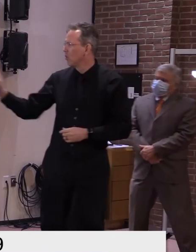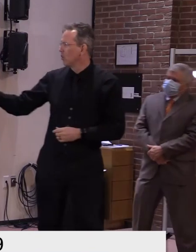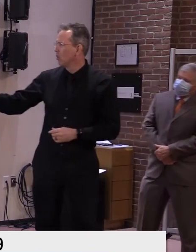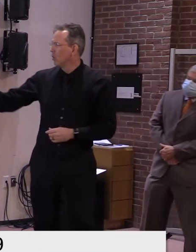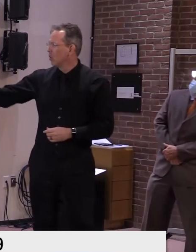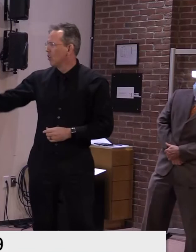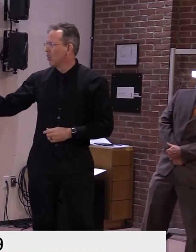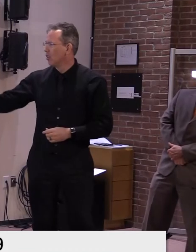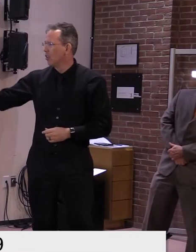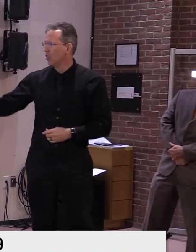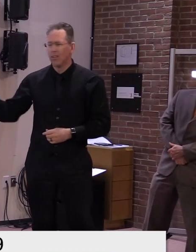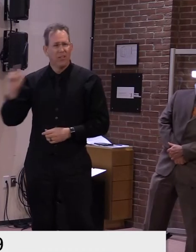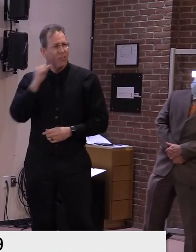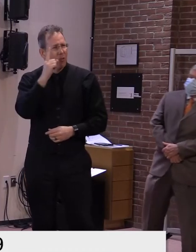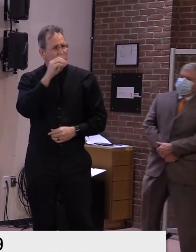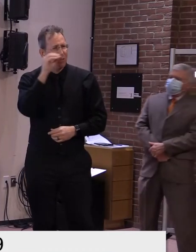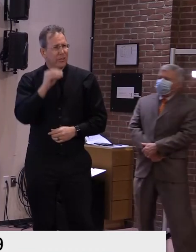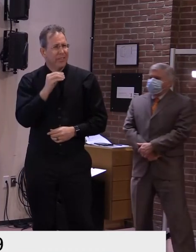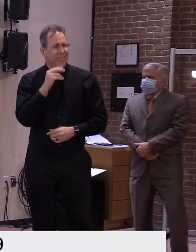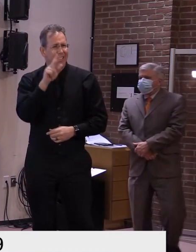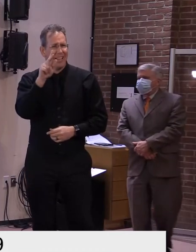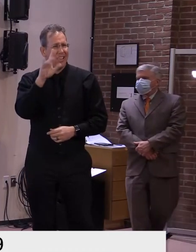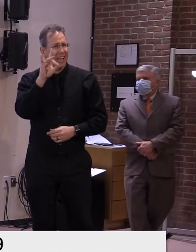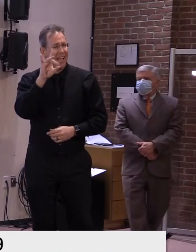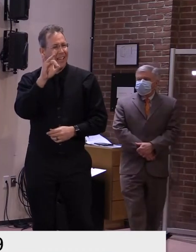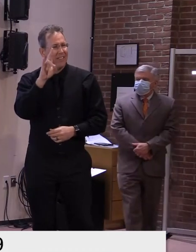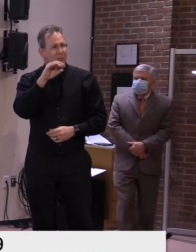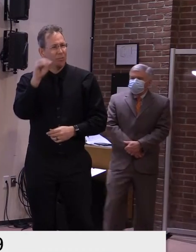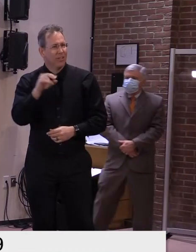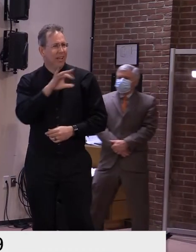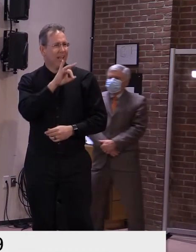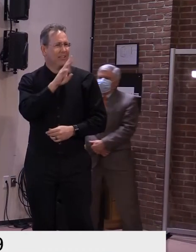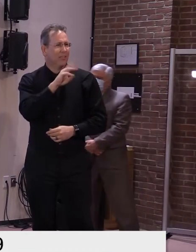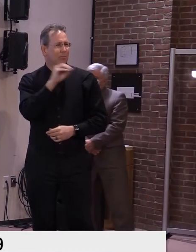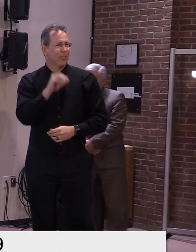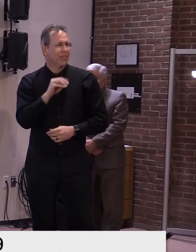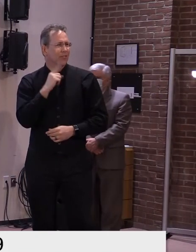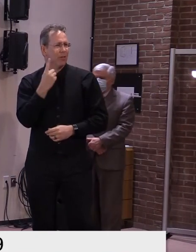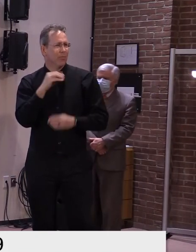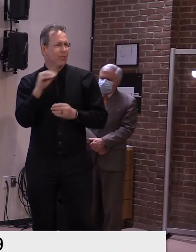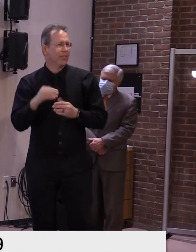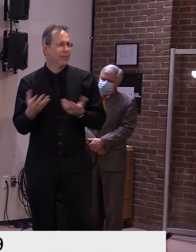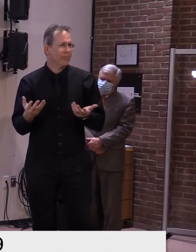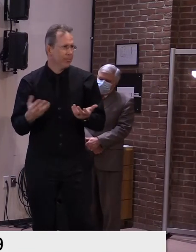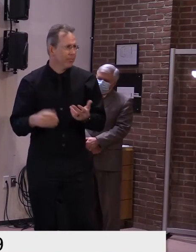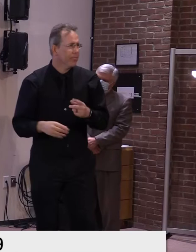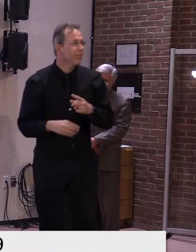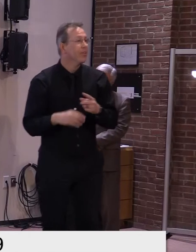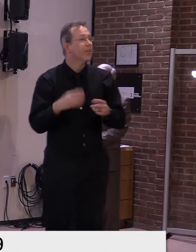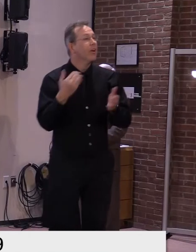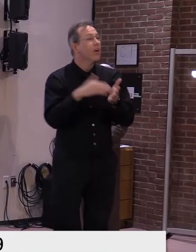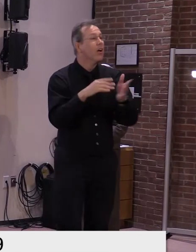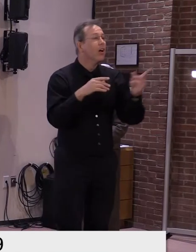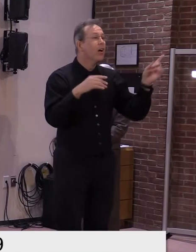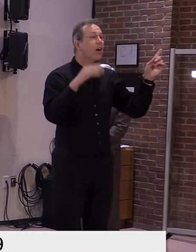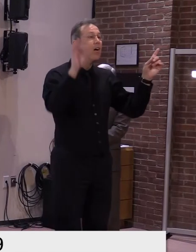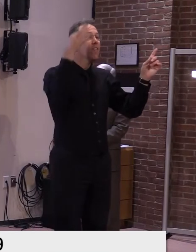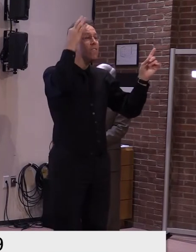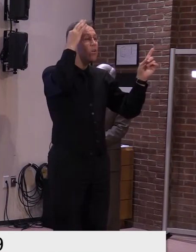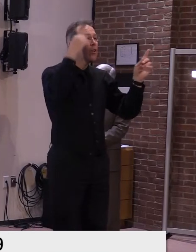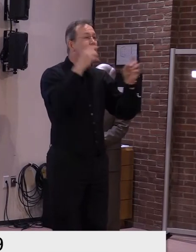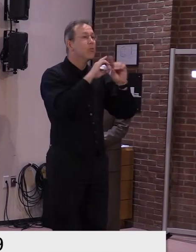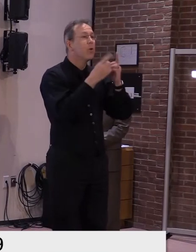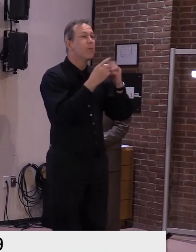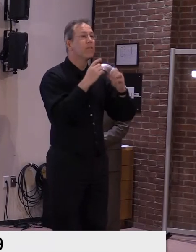but we don't know what the Department of Defense, for instance, has, who they vaccinated. They only have told us